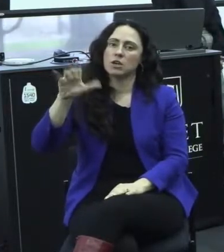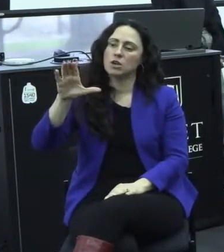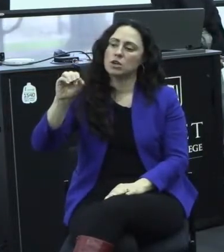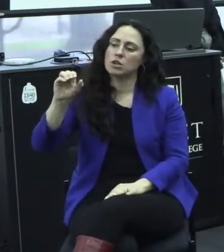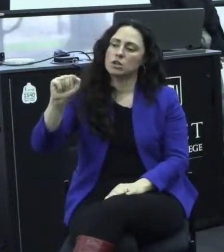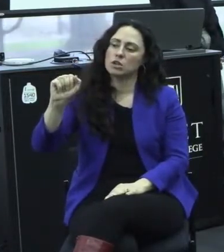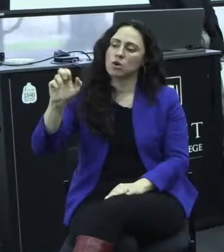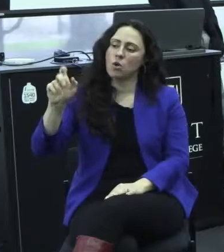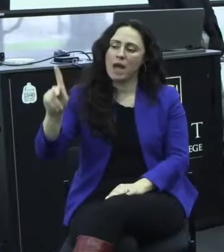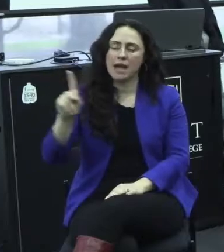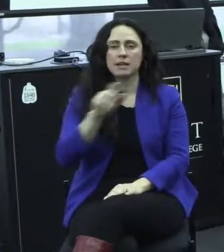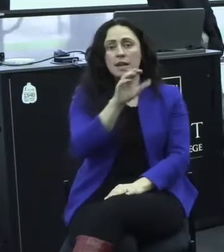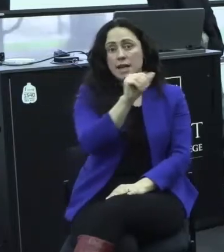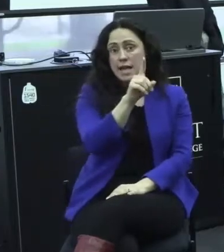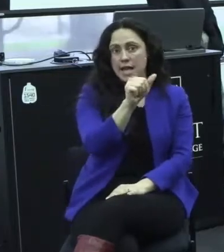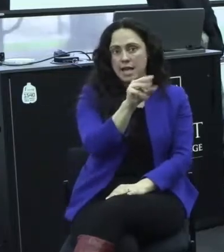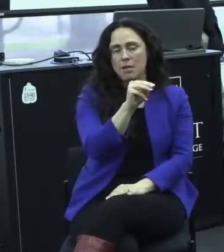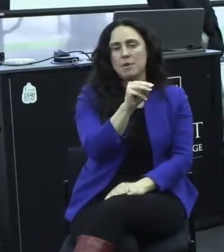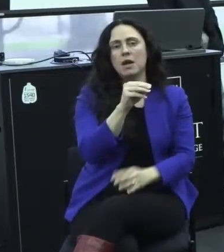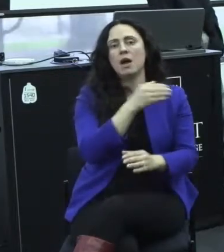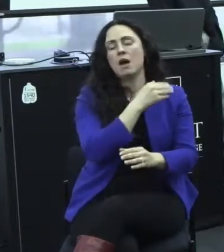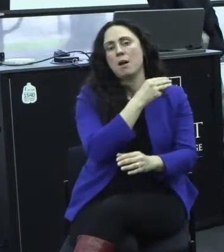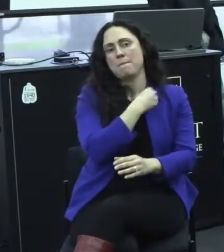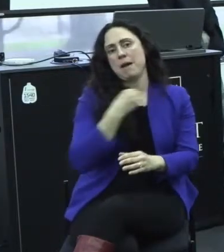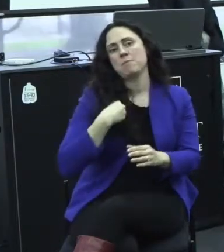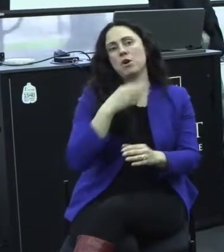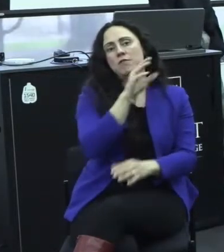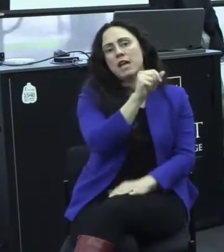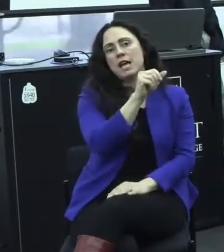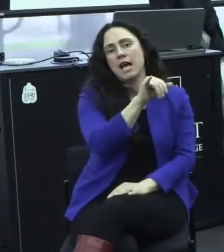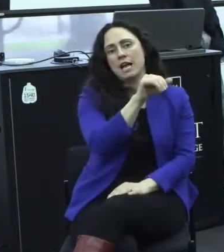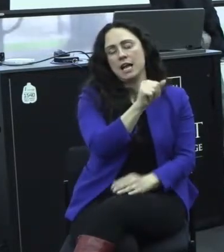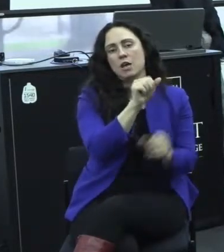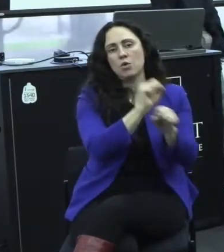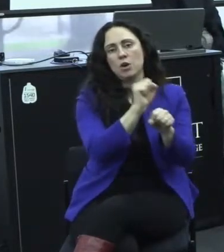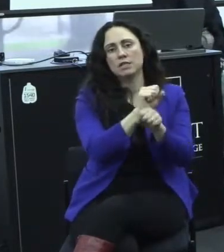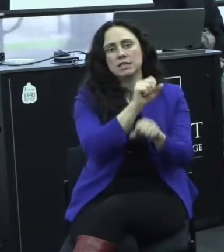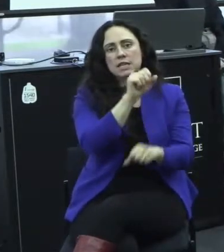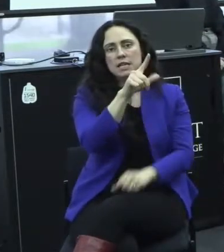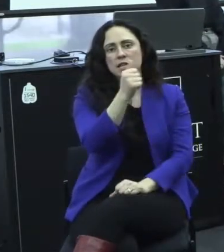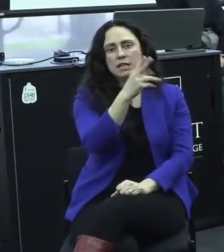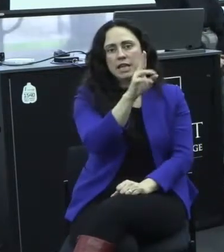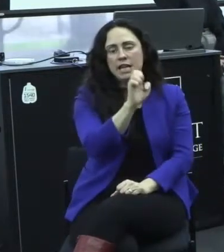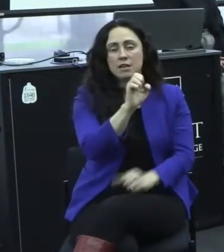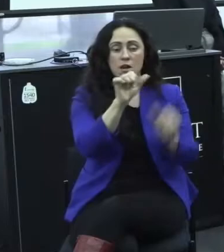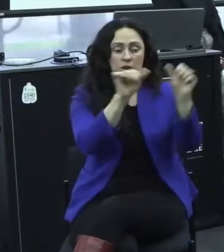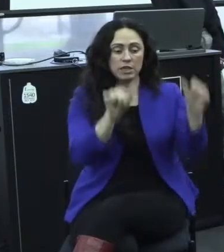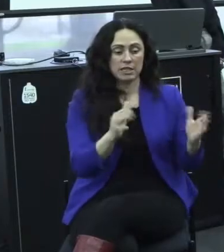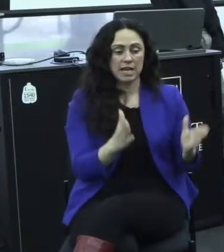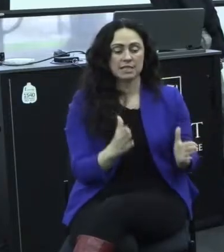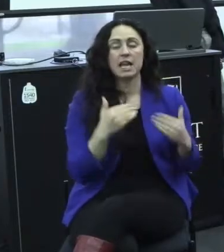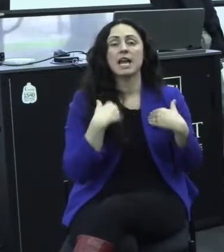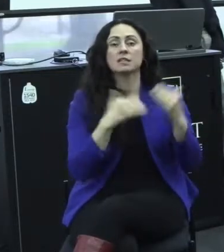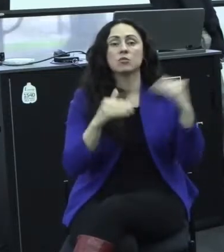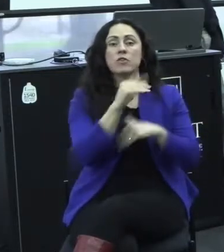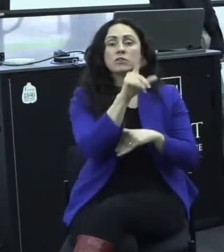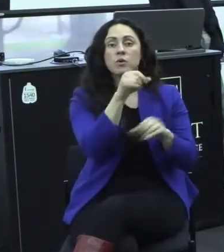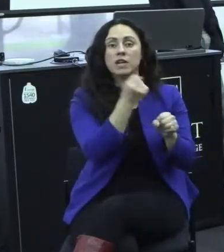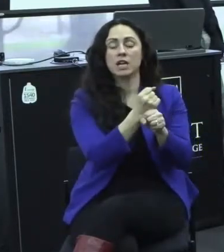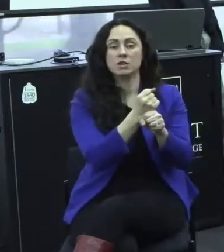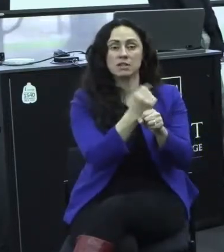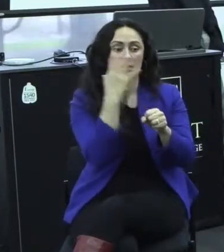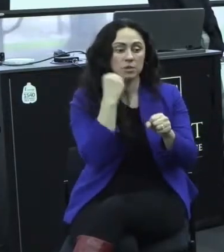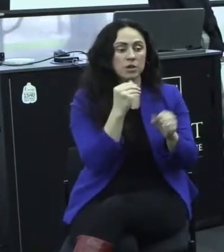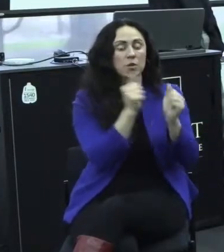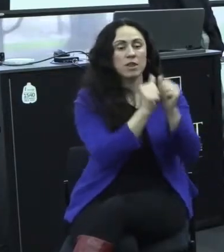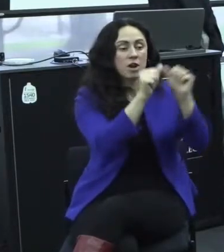Adam Quigley is a member of the AIA, works at Liga Architects and has more than 20 years of experience in architectural planning